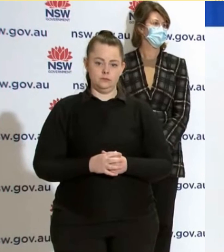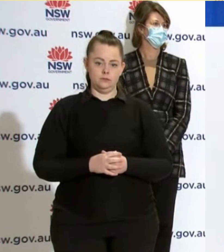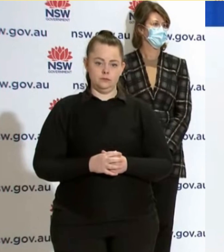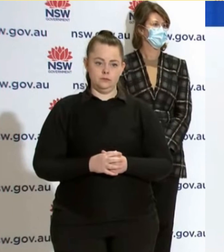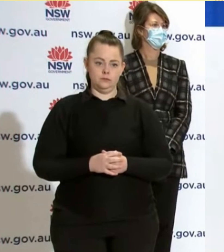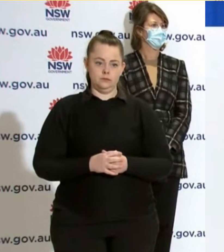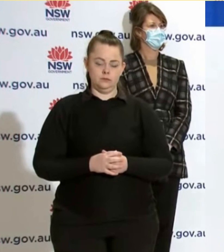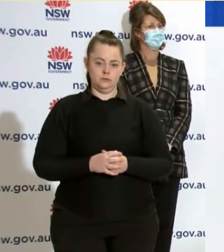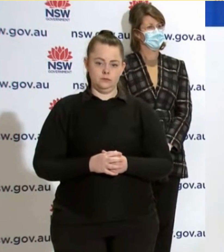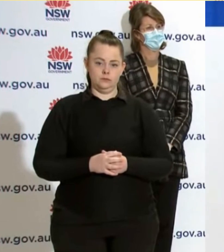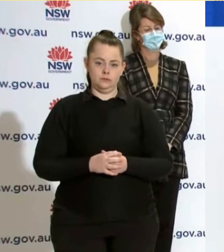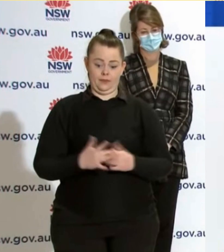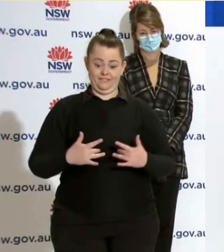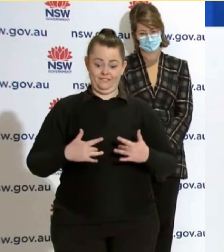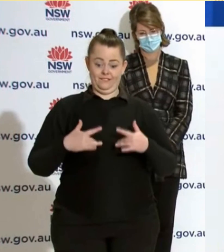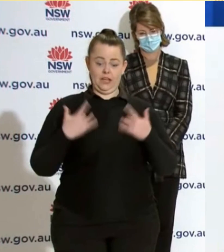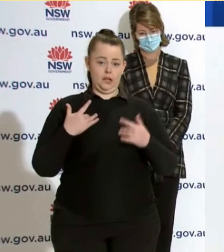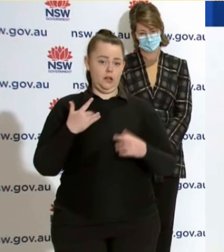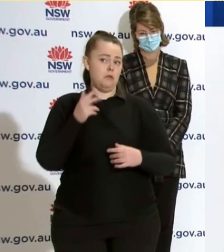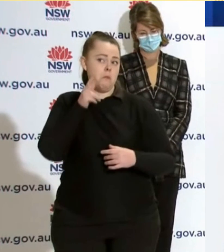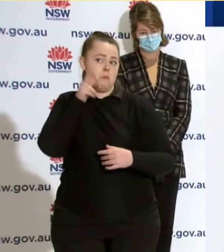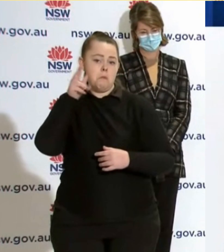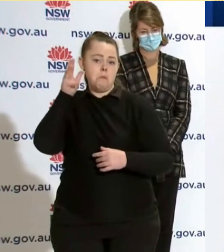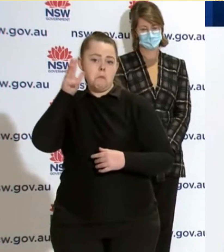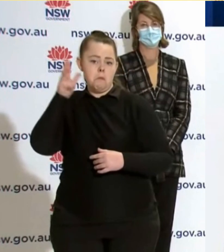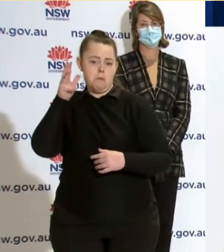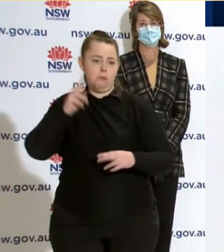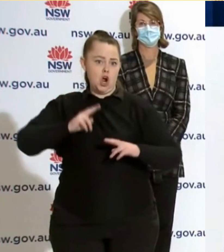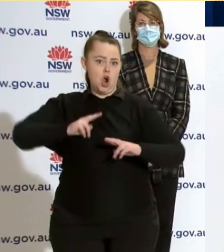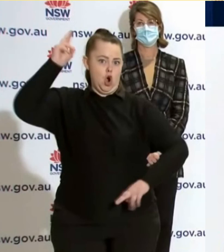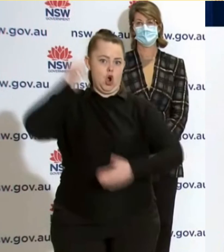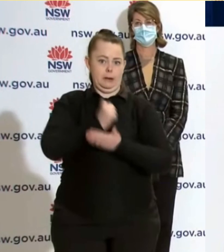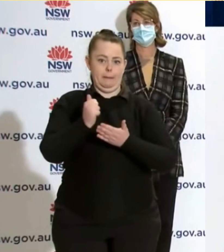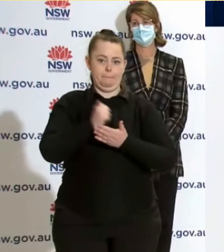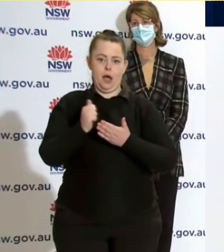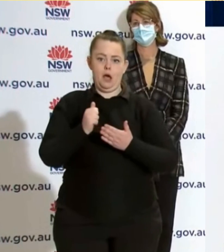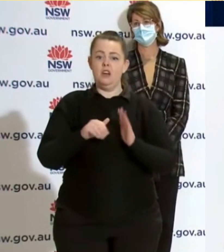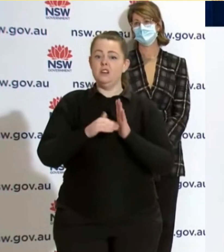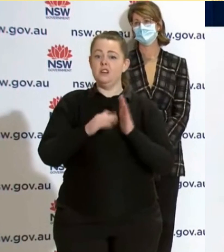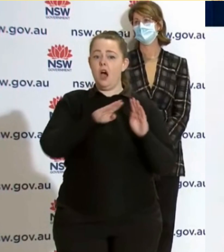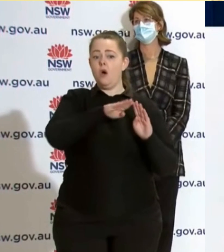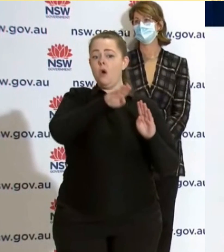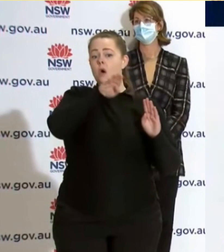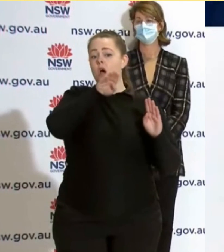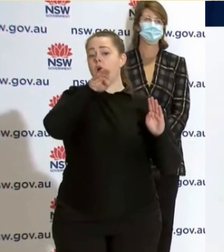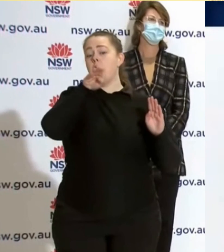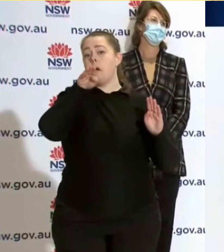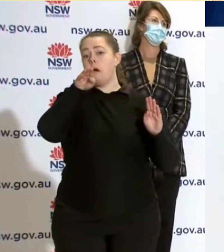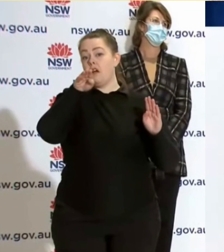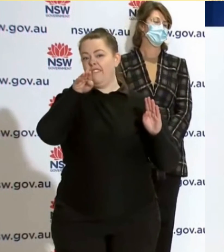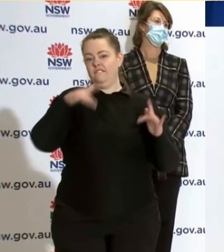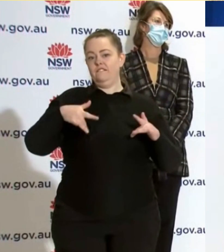uptick over the coming days. As I said, because the effect of the vaccination will not kick